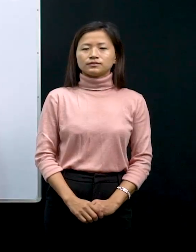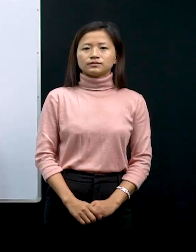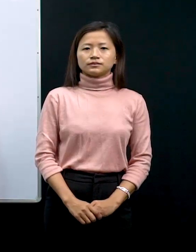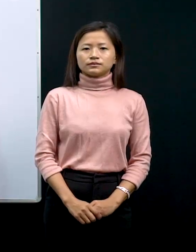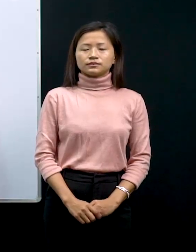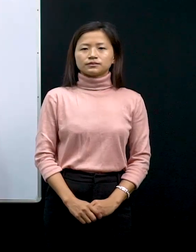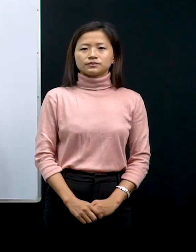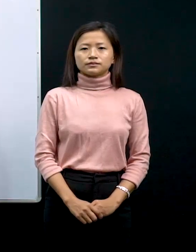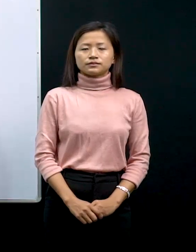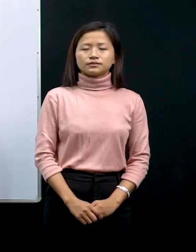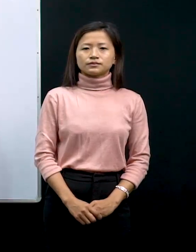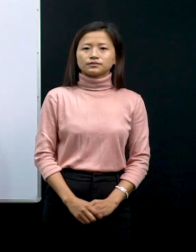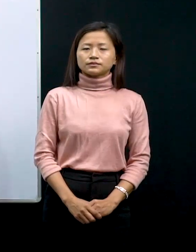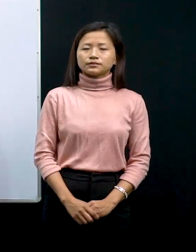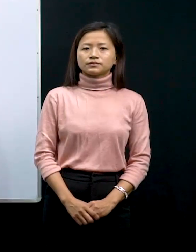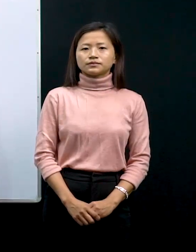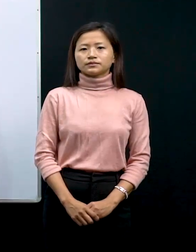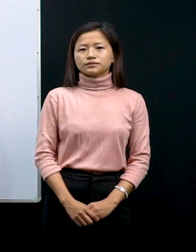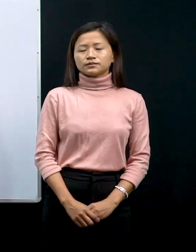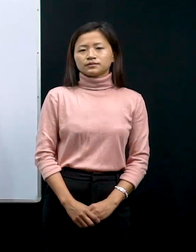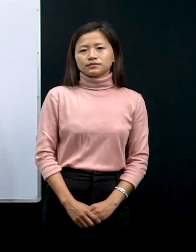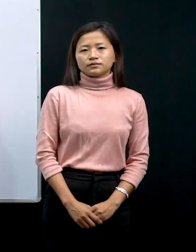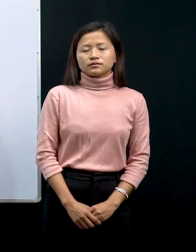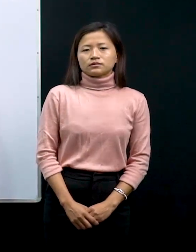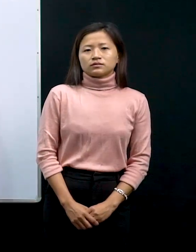Right? There are two triangles.